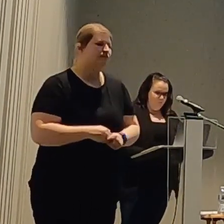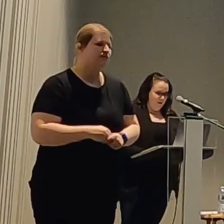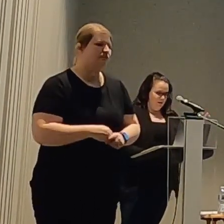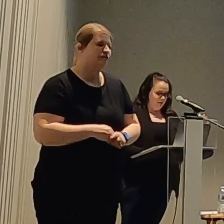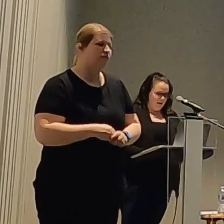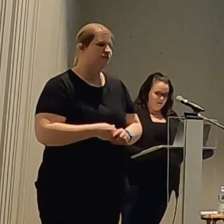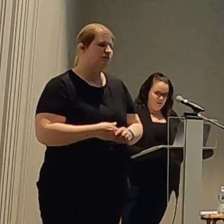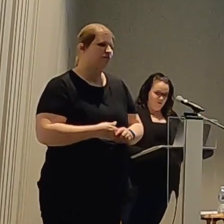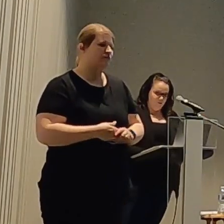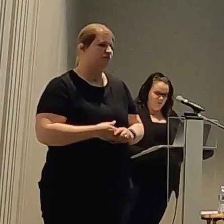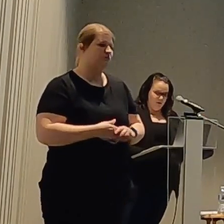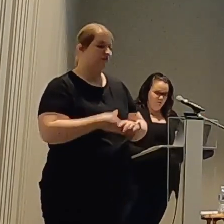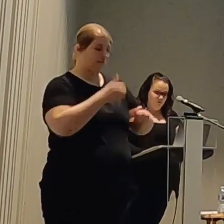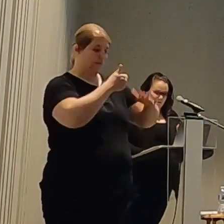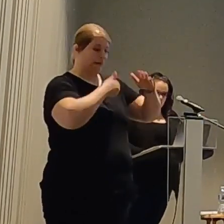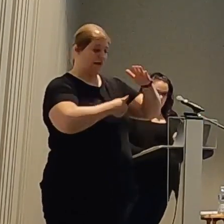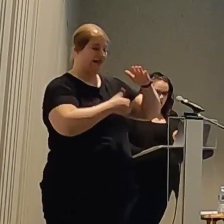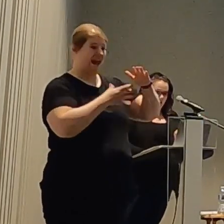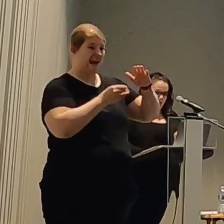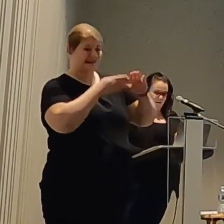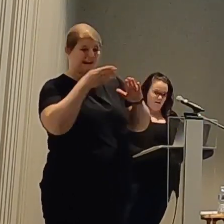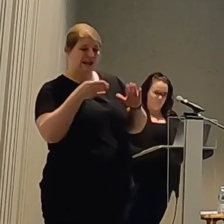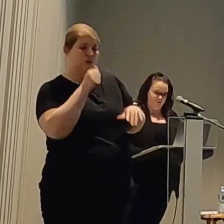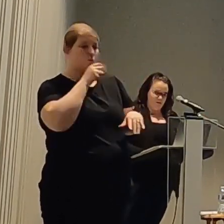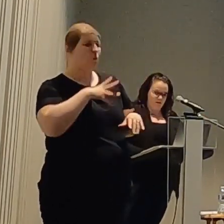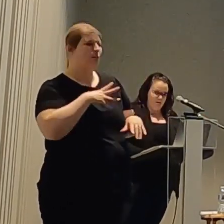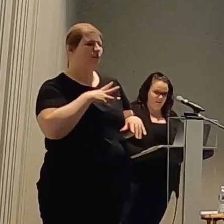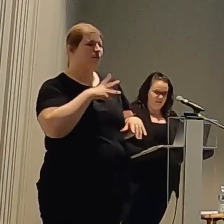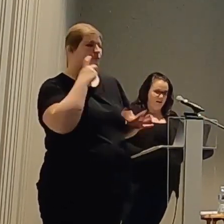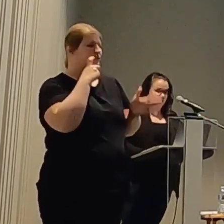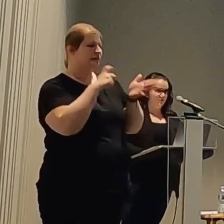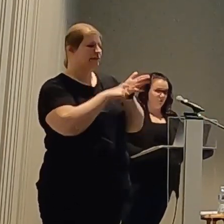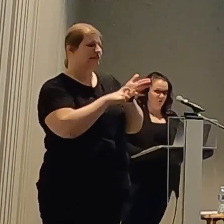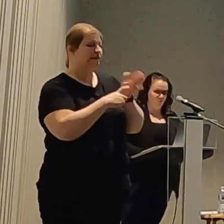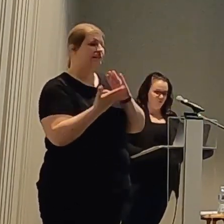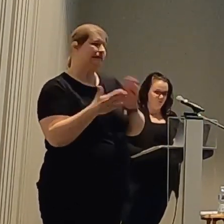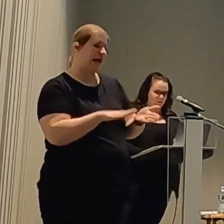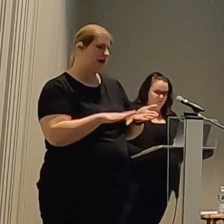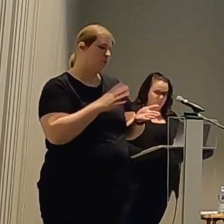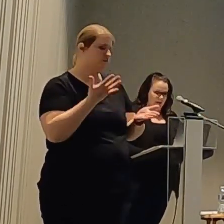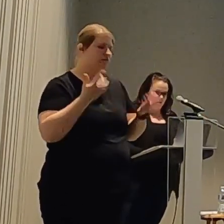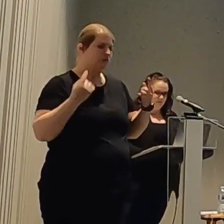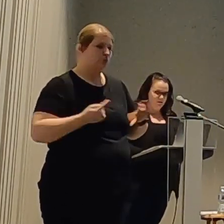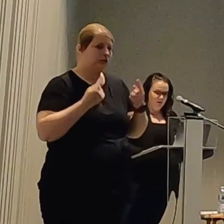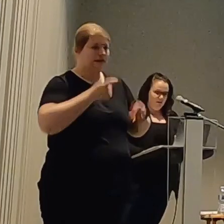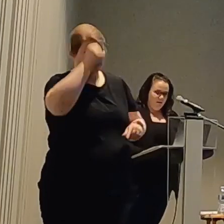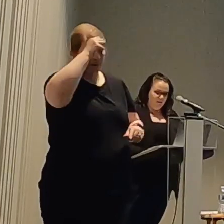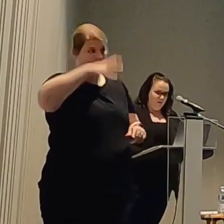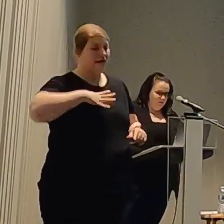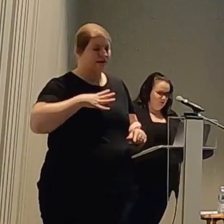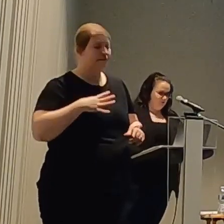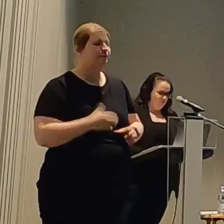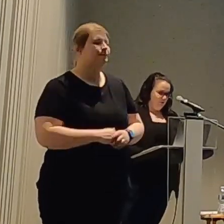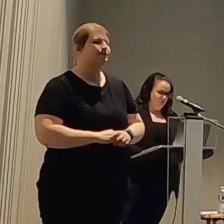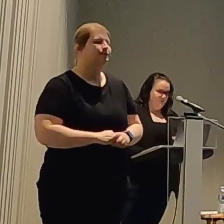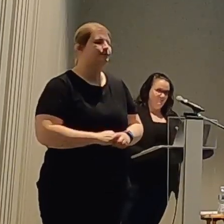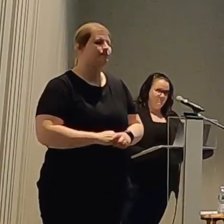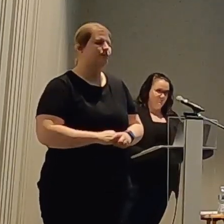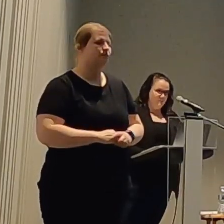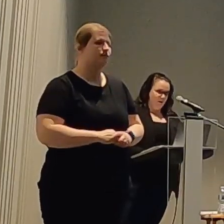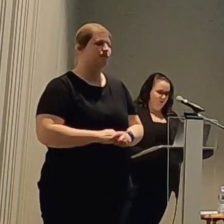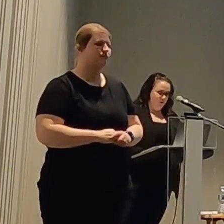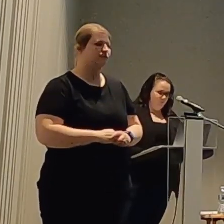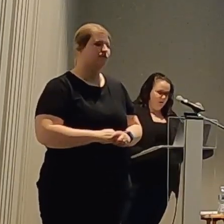Beneath them and next to the woman, you see a dead or wounded man. He's kind